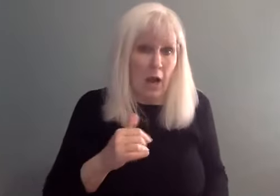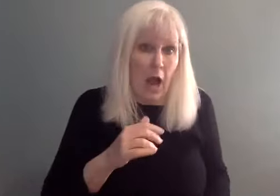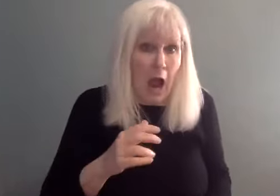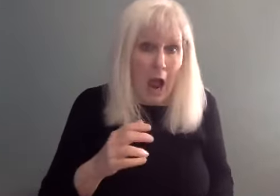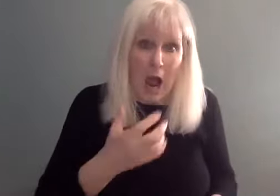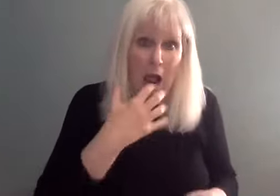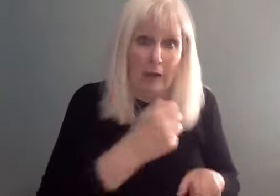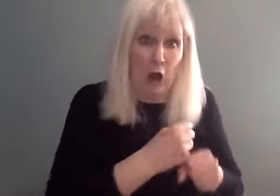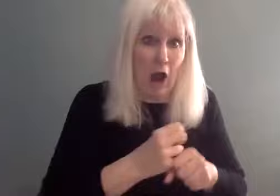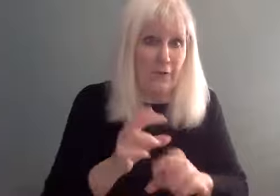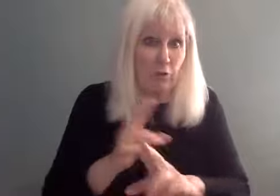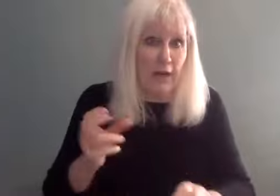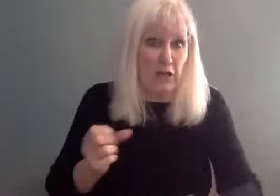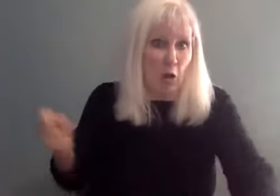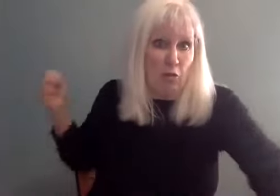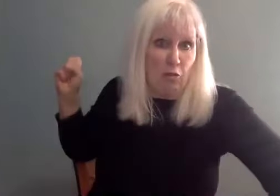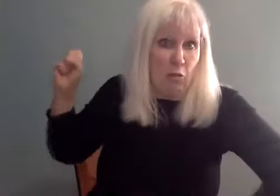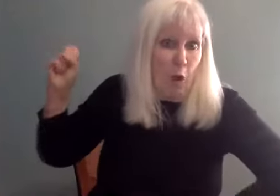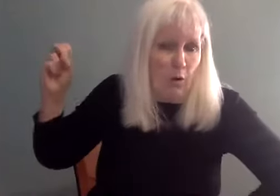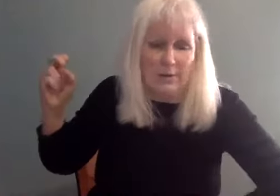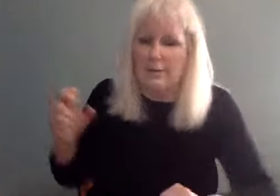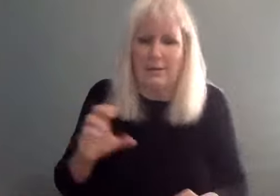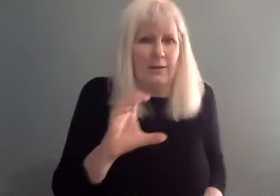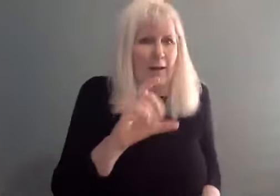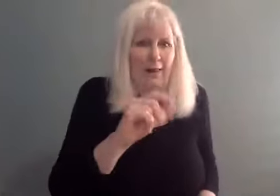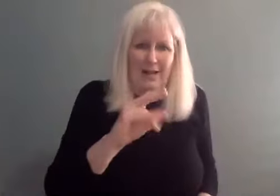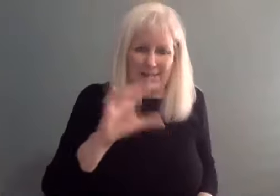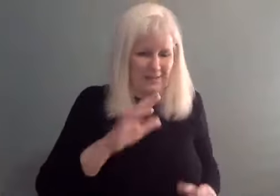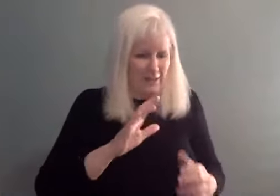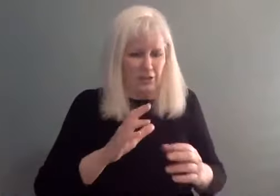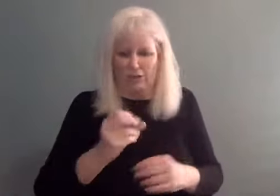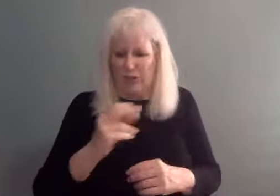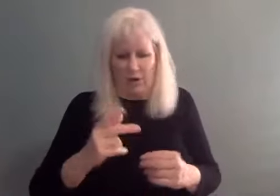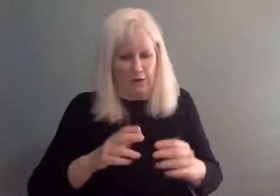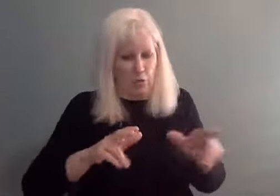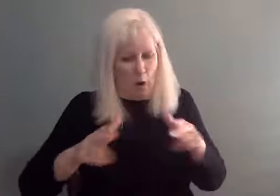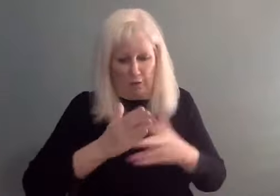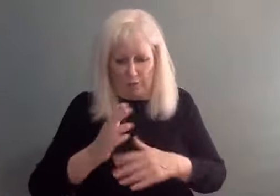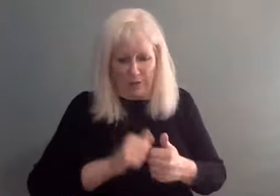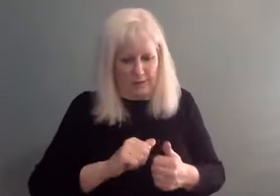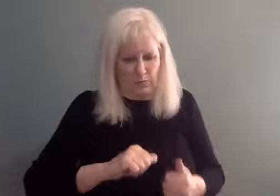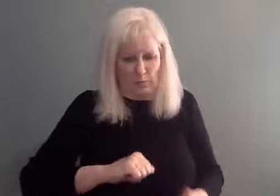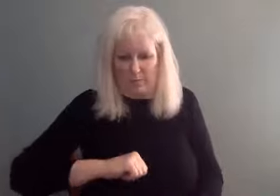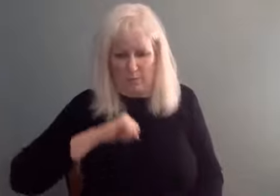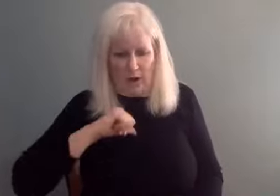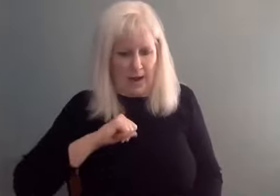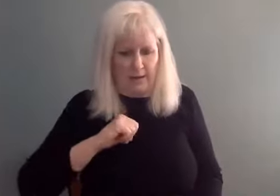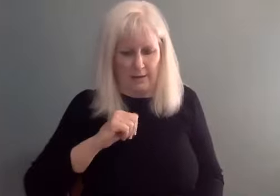to. I was on my way one night, and he said, Sharon, you're going to walk through this with dignity and grace. And I was ready to say, I want